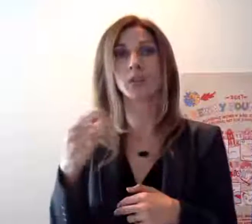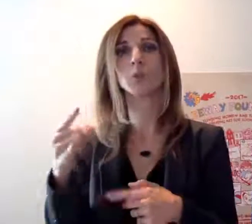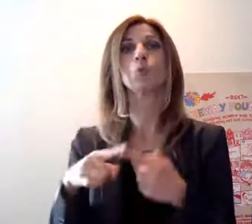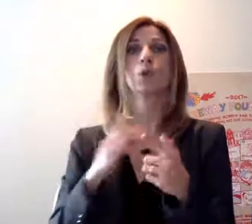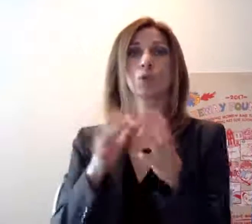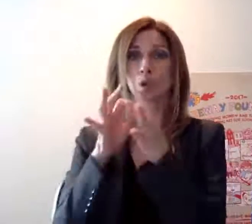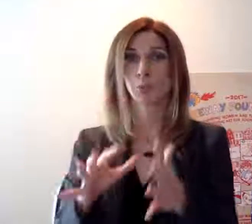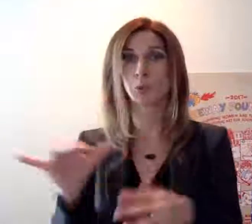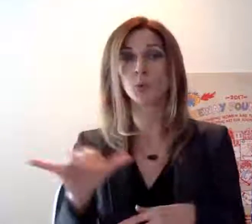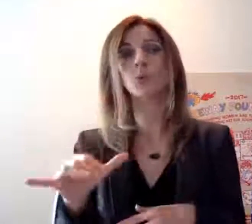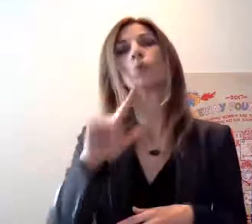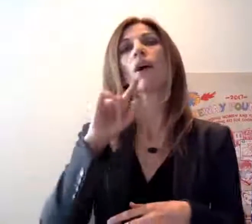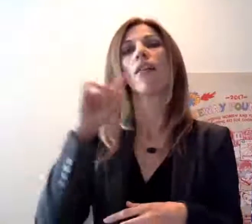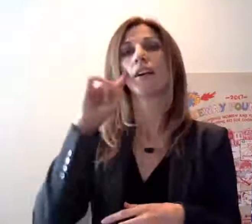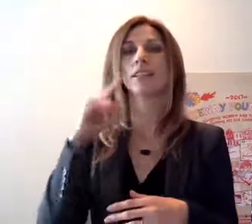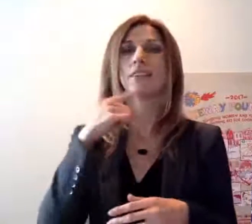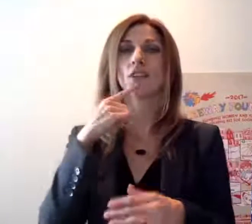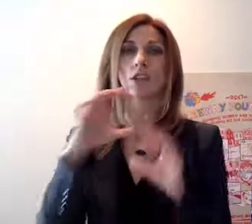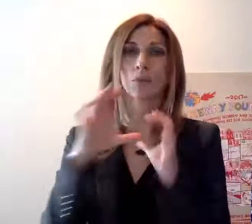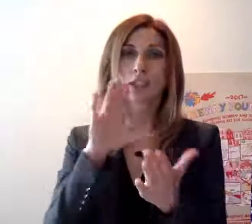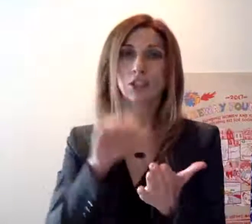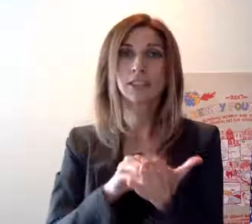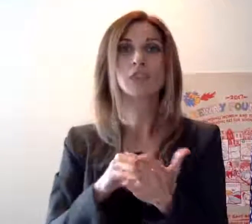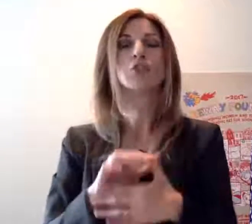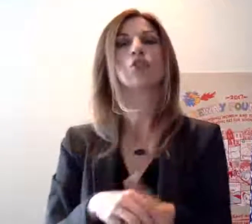our interpreter and the Deaf Hearing Communications Center.